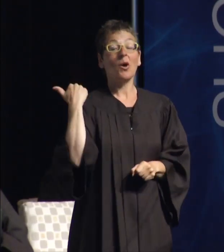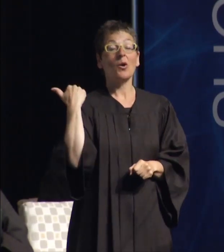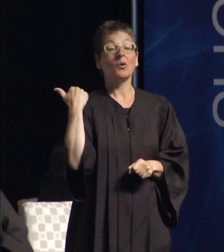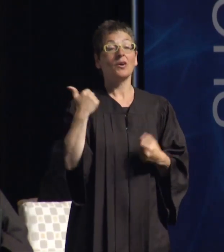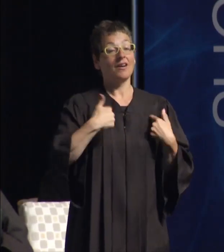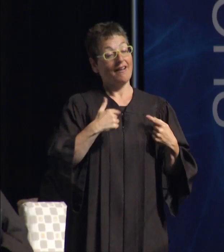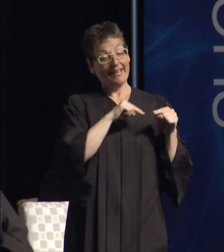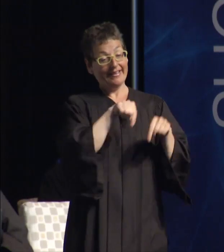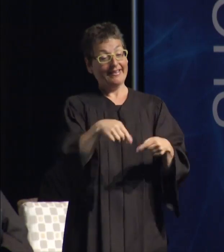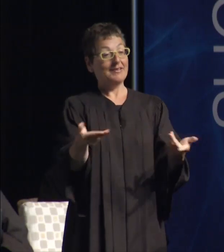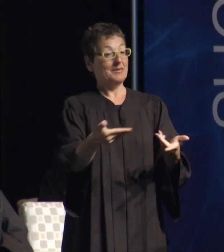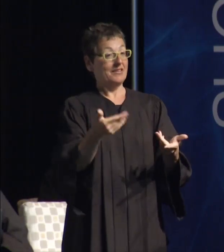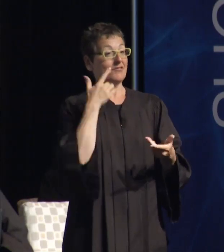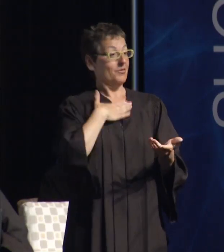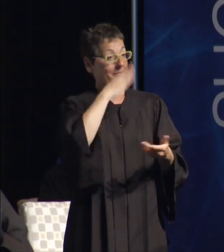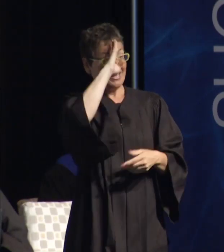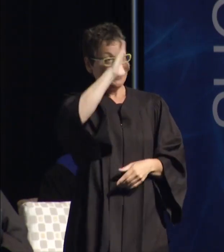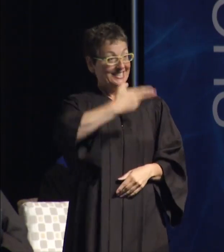son's graduation,